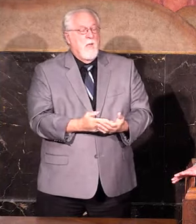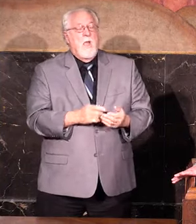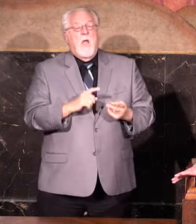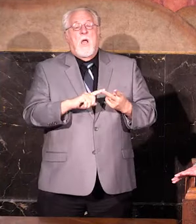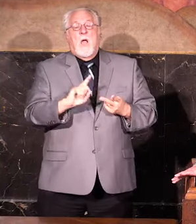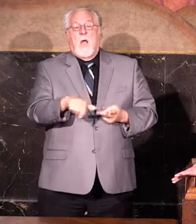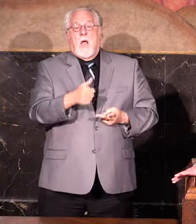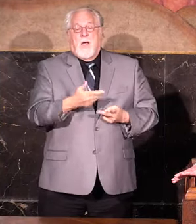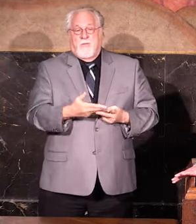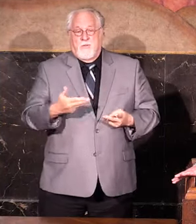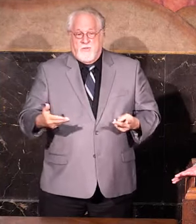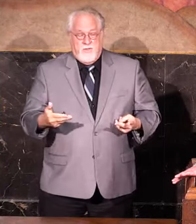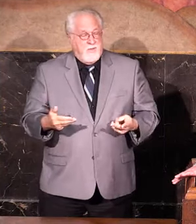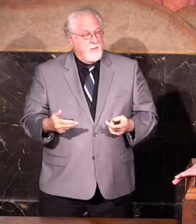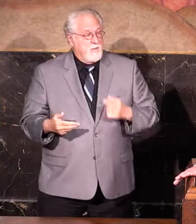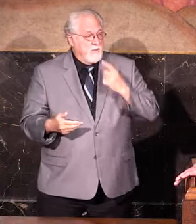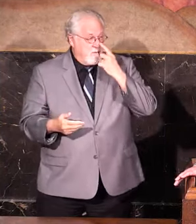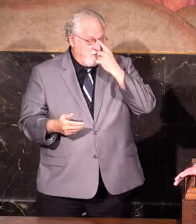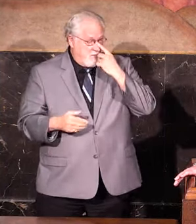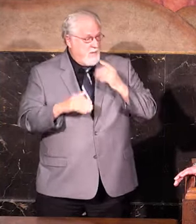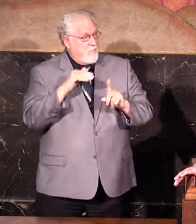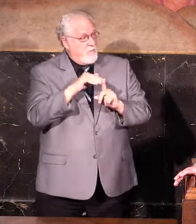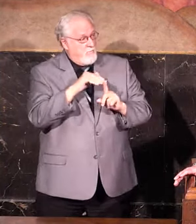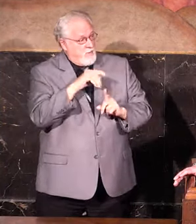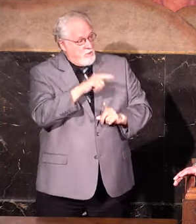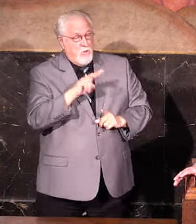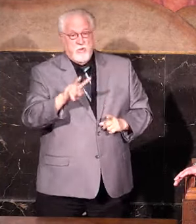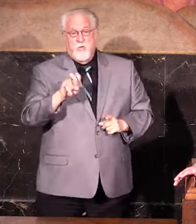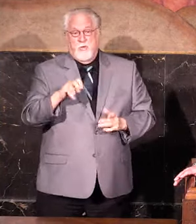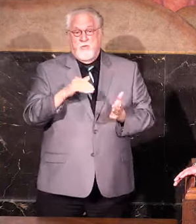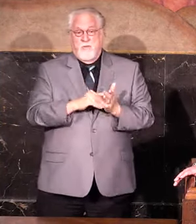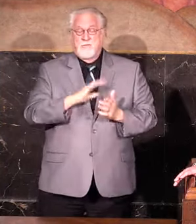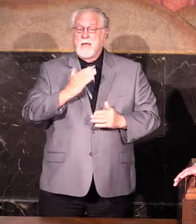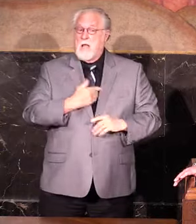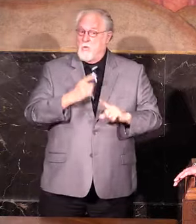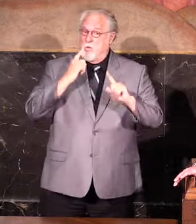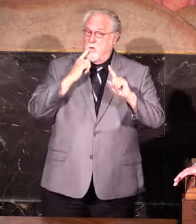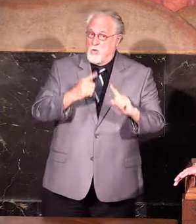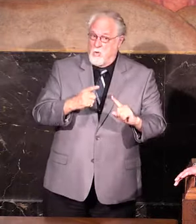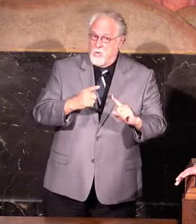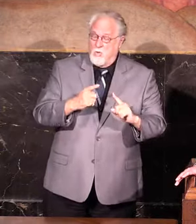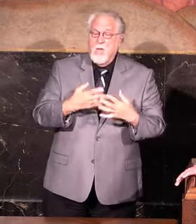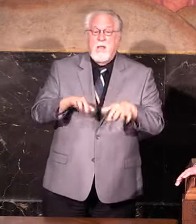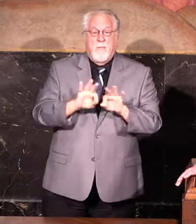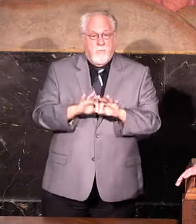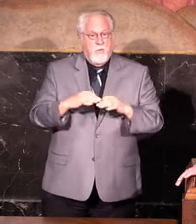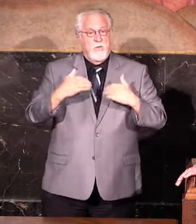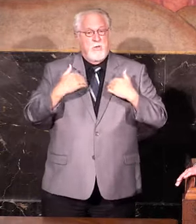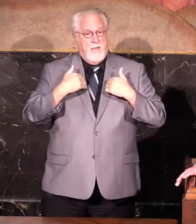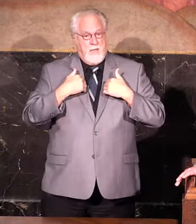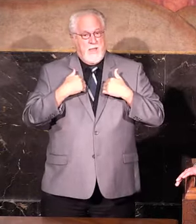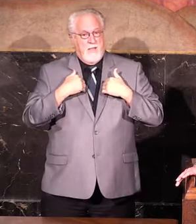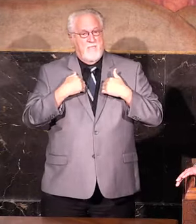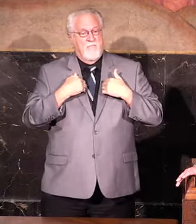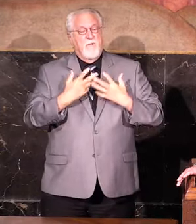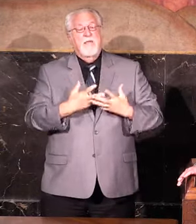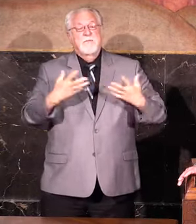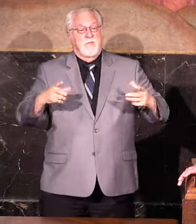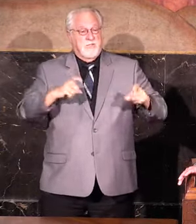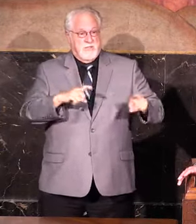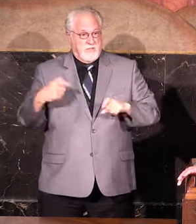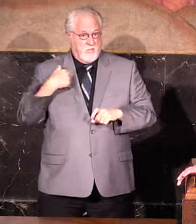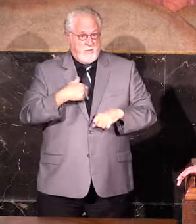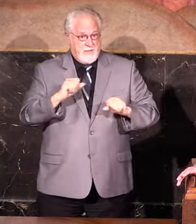I wanted to point out and remind you, the 200,000 is our goal, and it's important to have as much testing as we can.